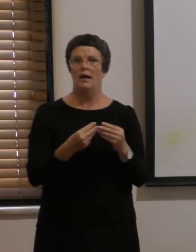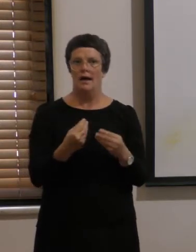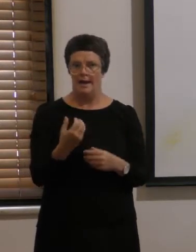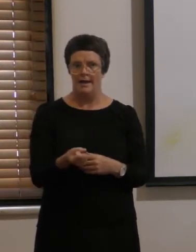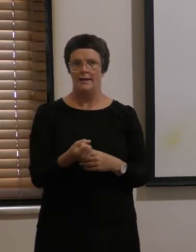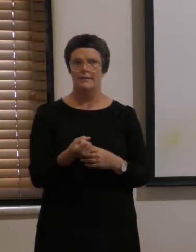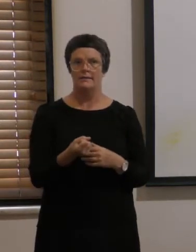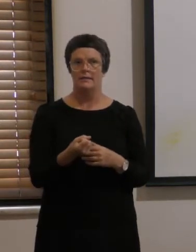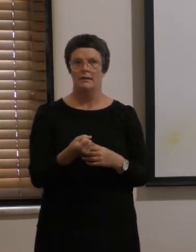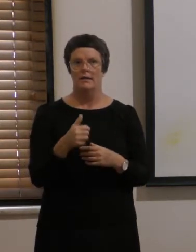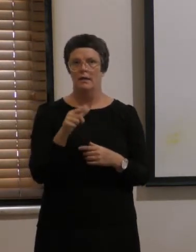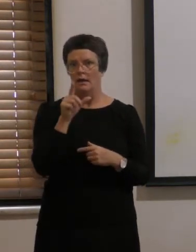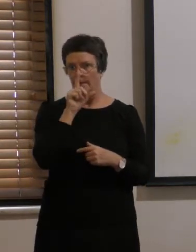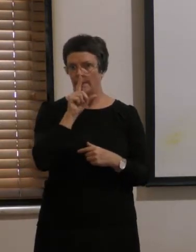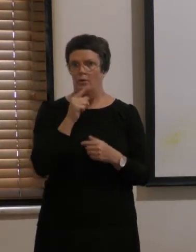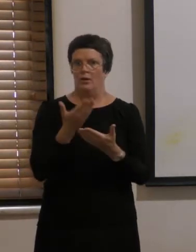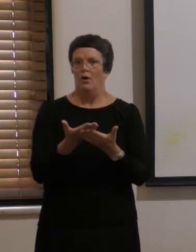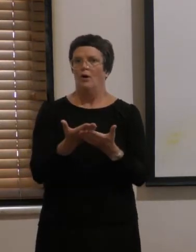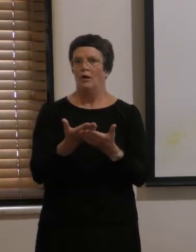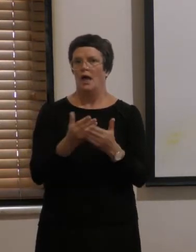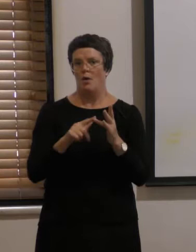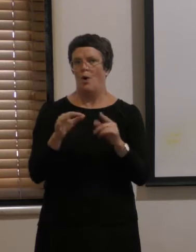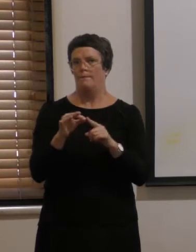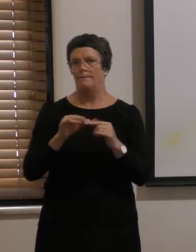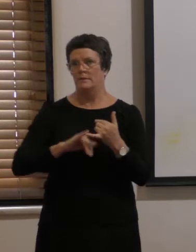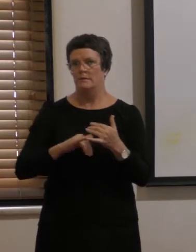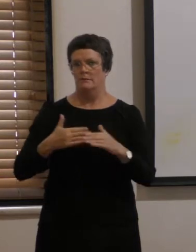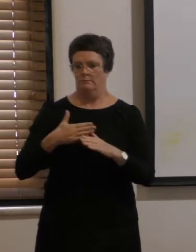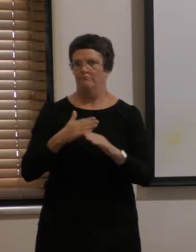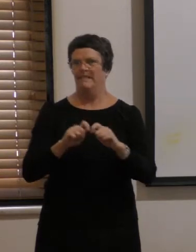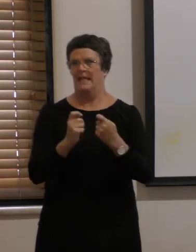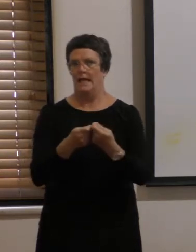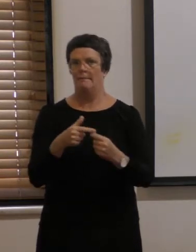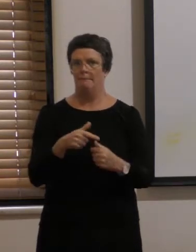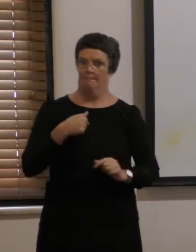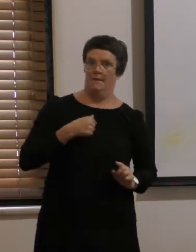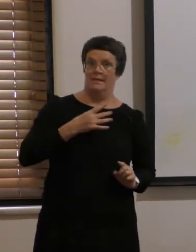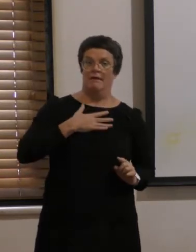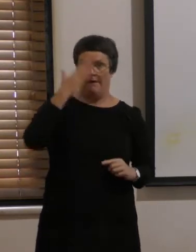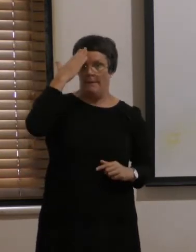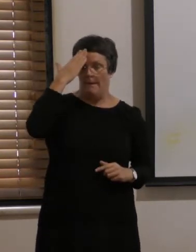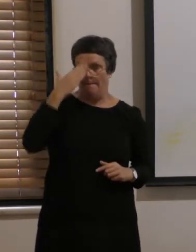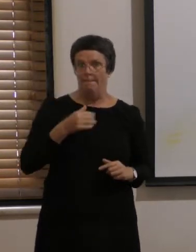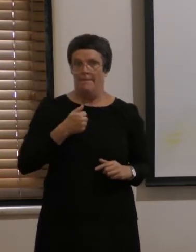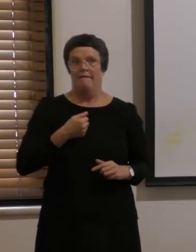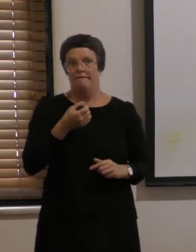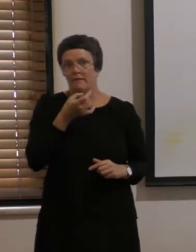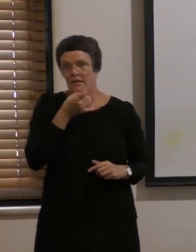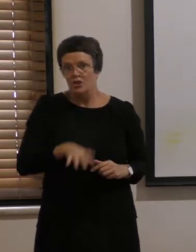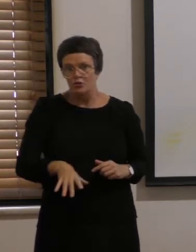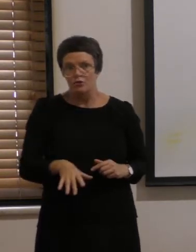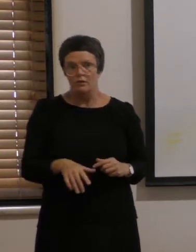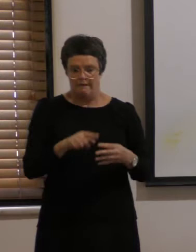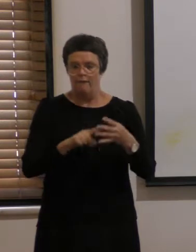of disability on our operational team. I'm a mum of kids with disability. I've got 4 kids. 2 of